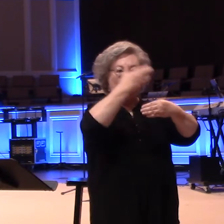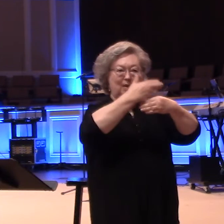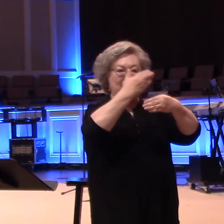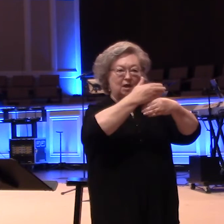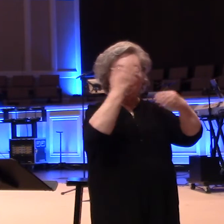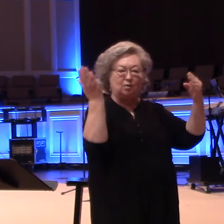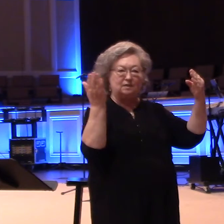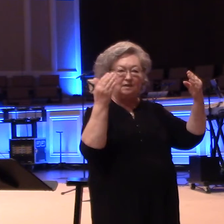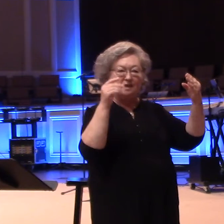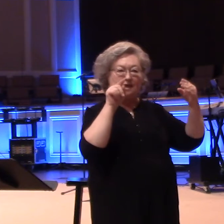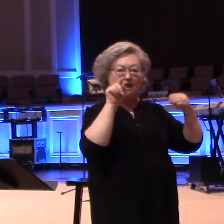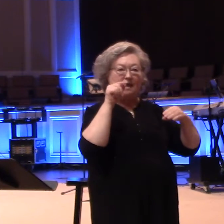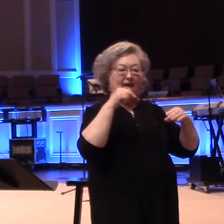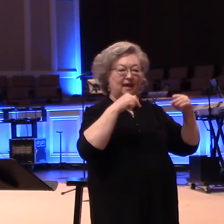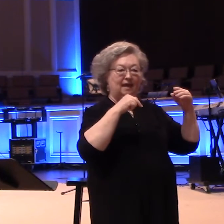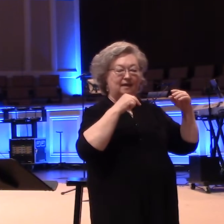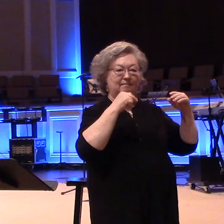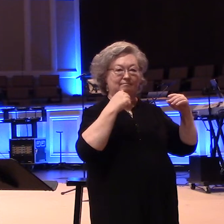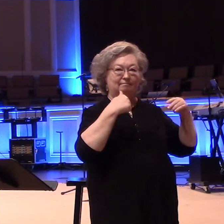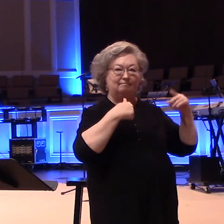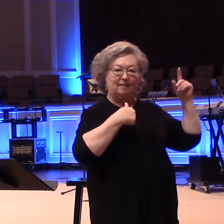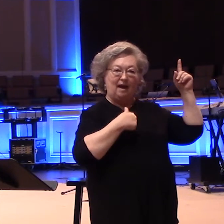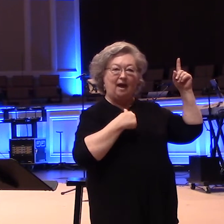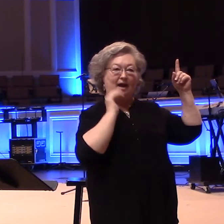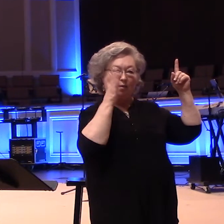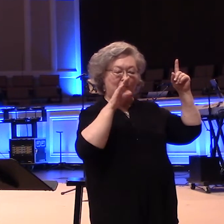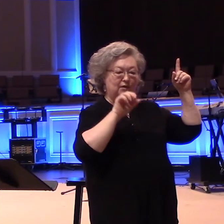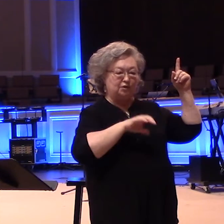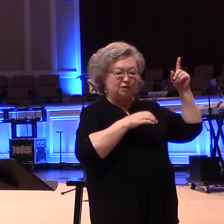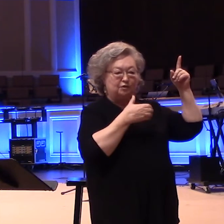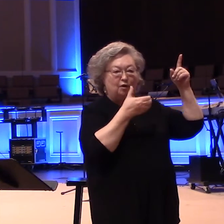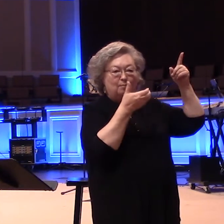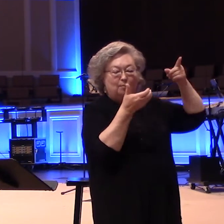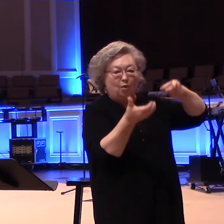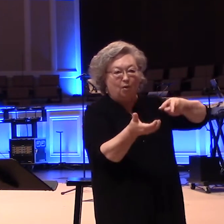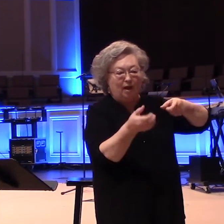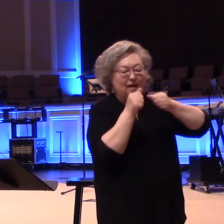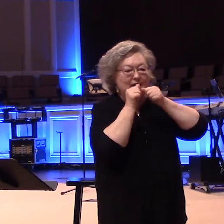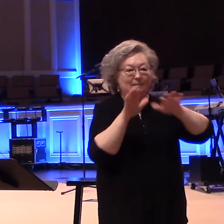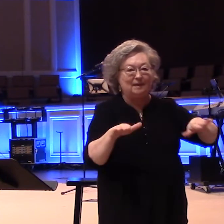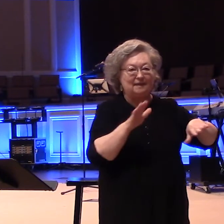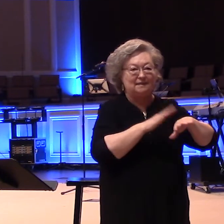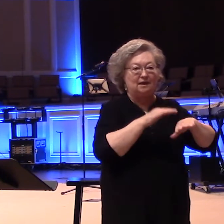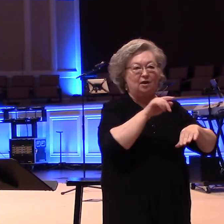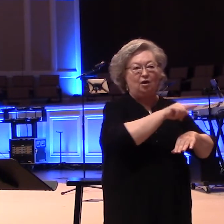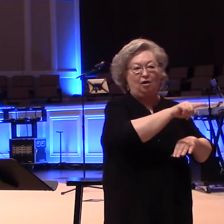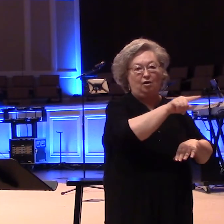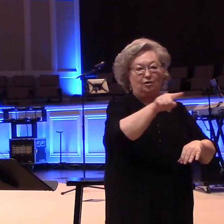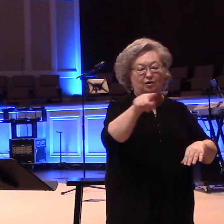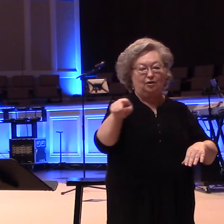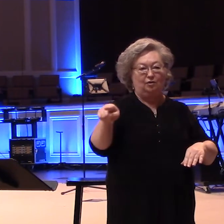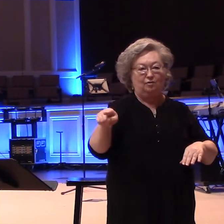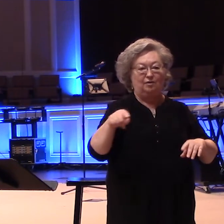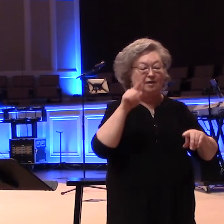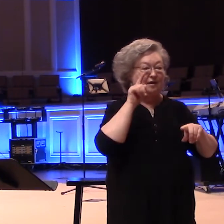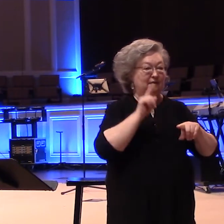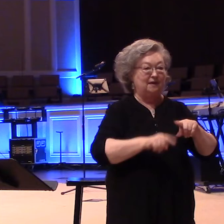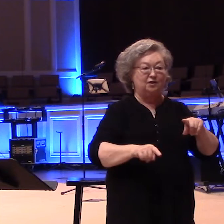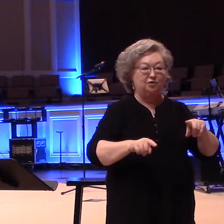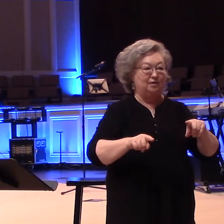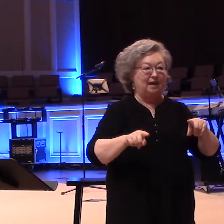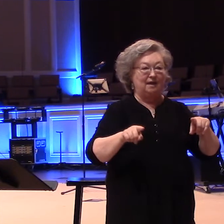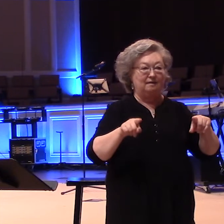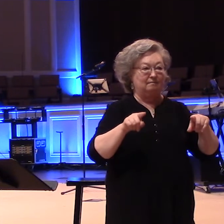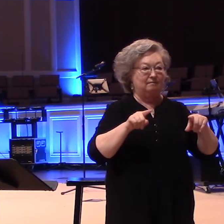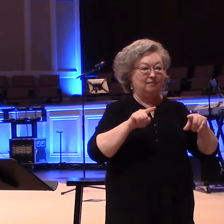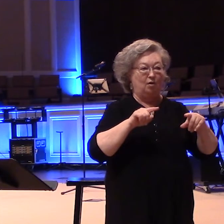Do you believe that? See, sometimes in the Baptist church, we read that and we get scared of the name it, claim it kind of prosperity